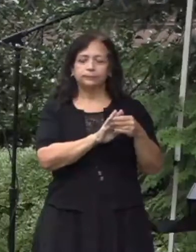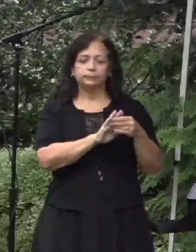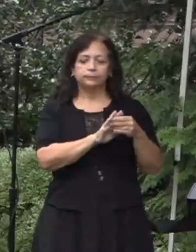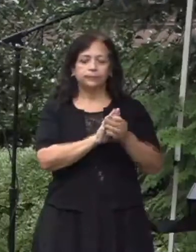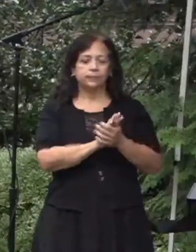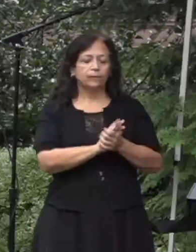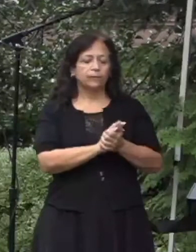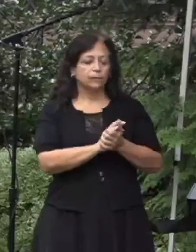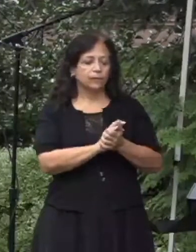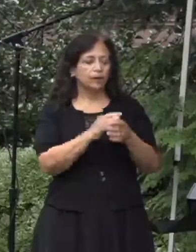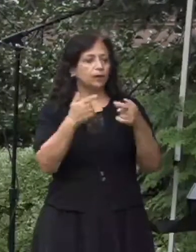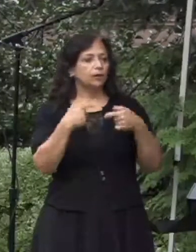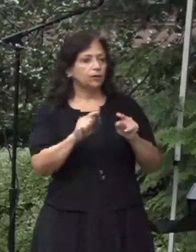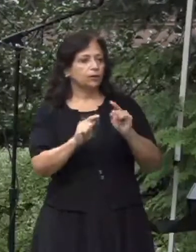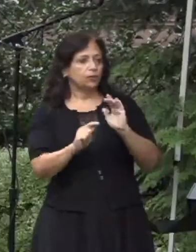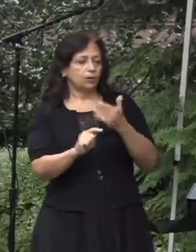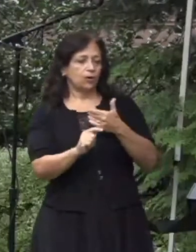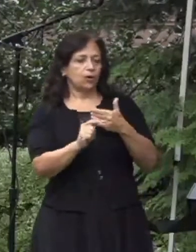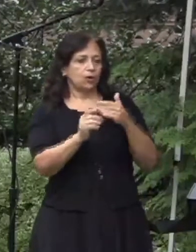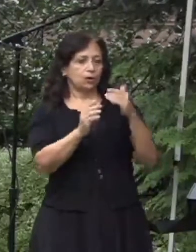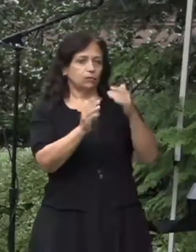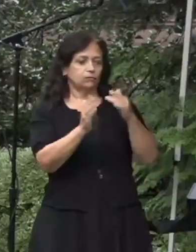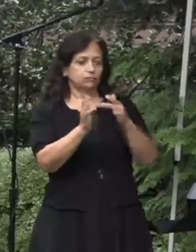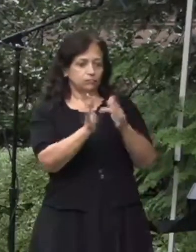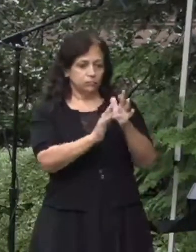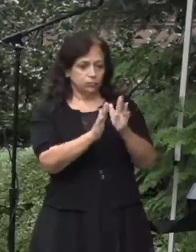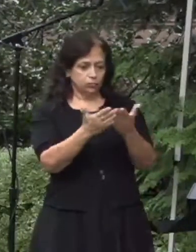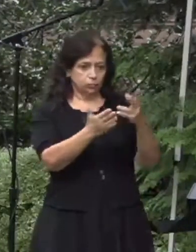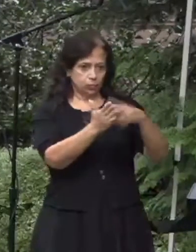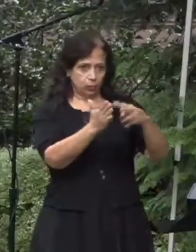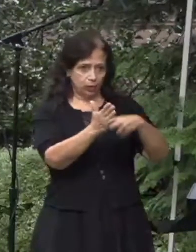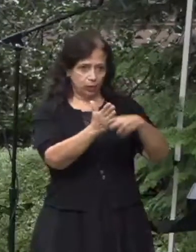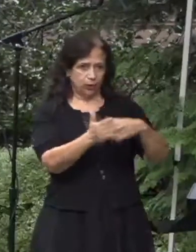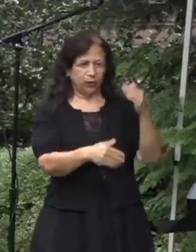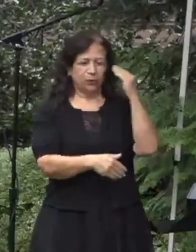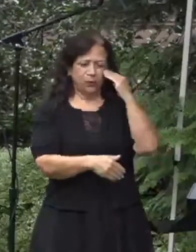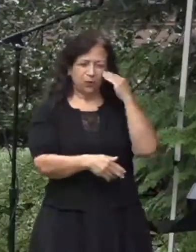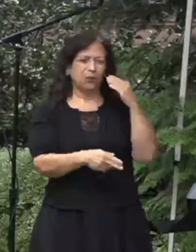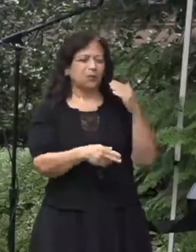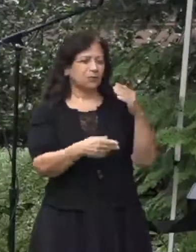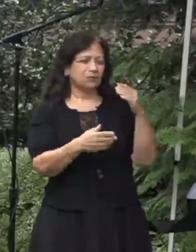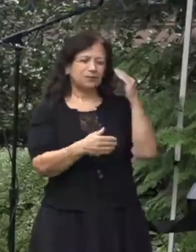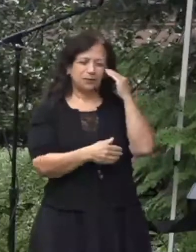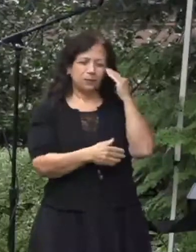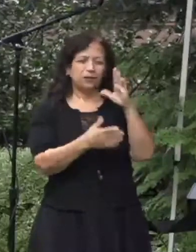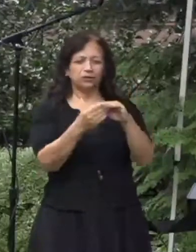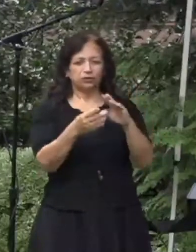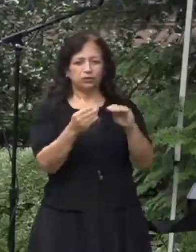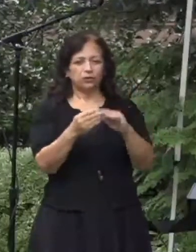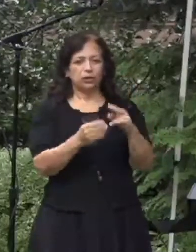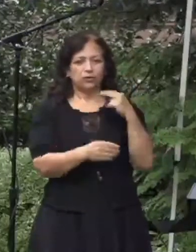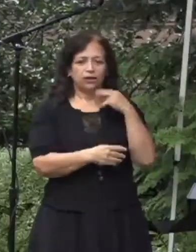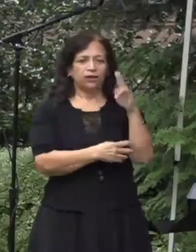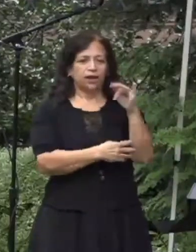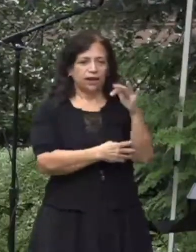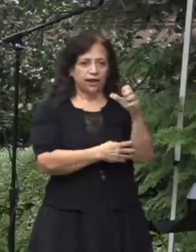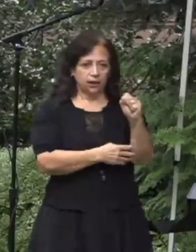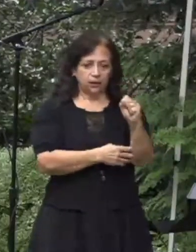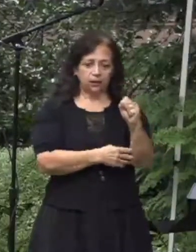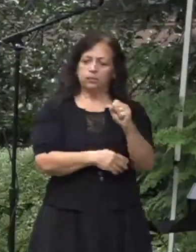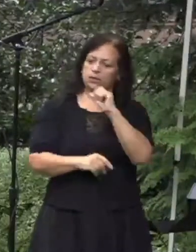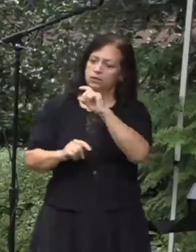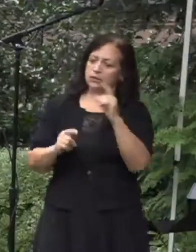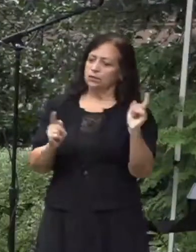In our scripture reading today, we hear the familiar story of Nicodemus coming to Jesus in the night asking